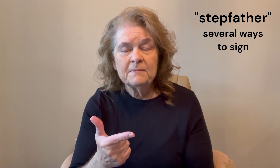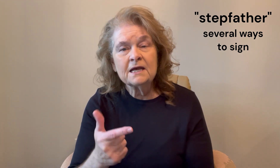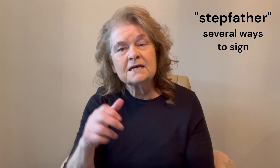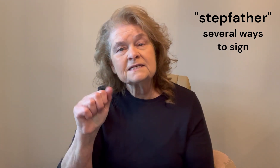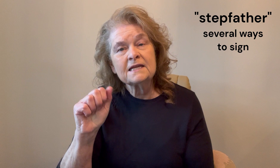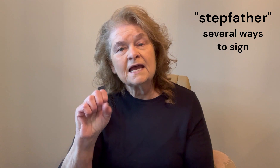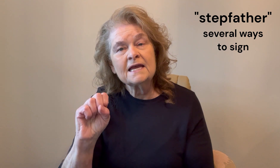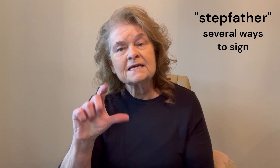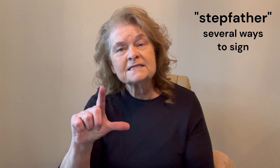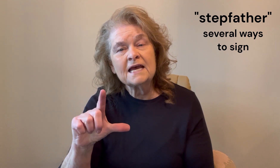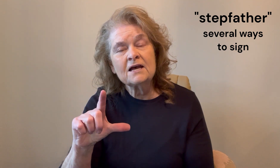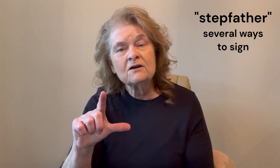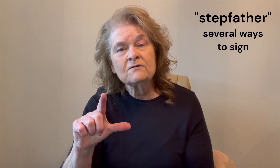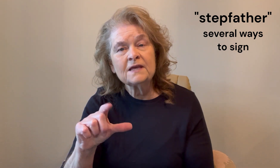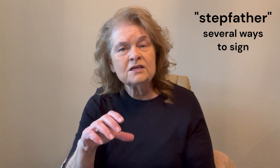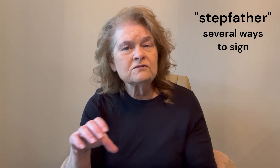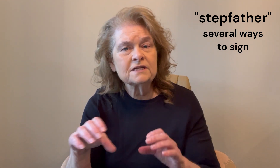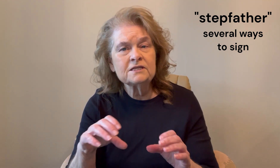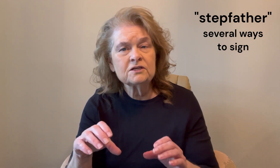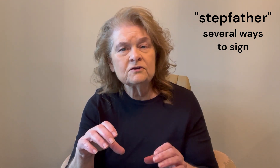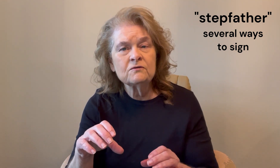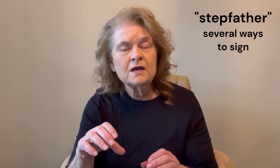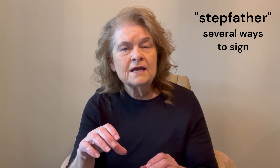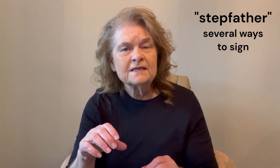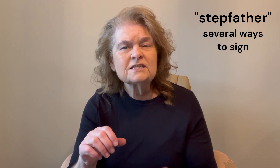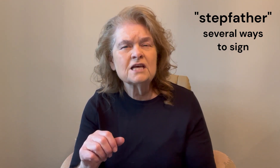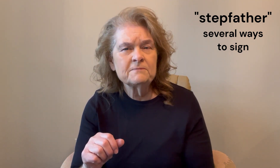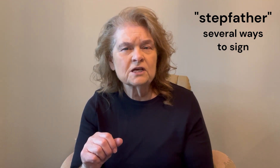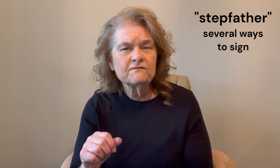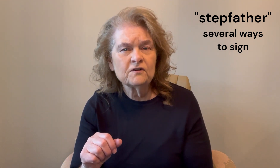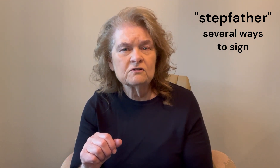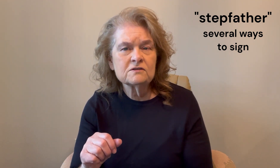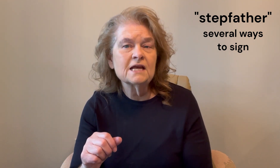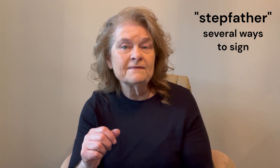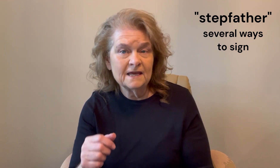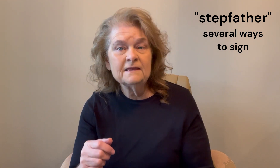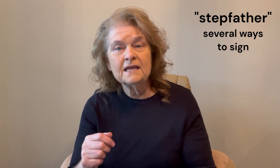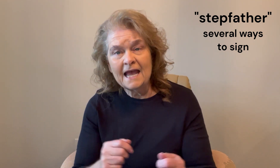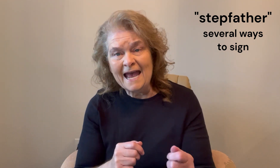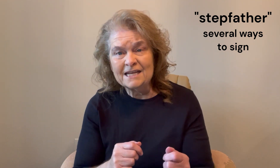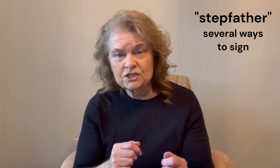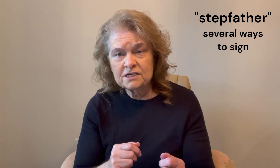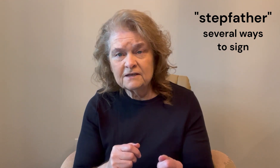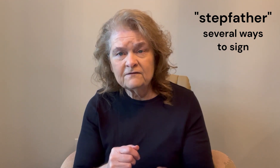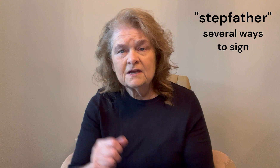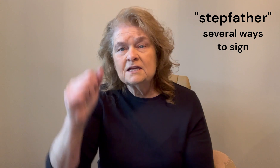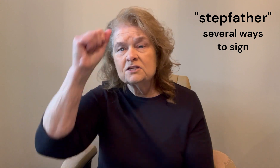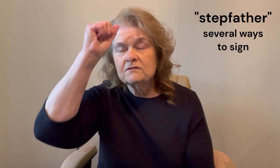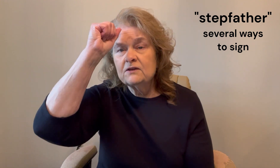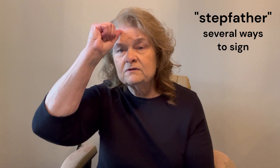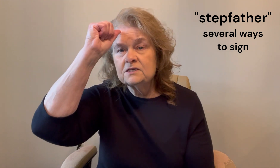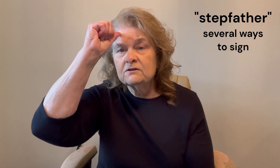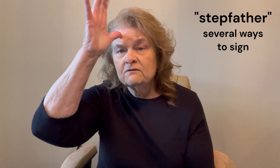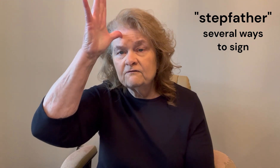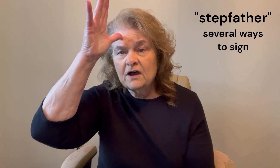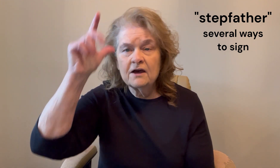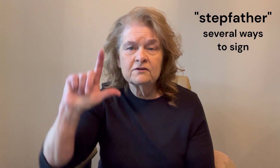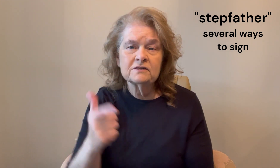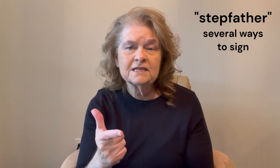Because in ASL, they usually do the subject first and then the adjective. So they would do father